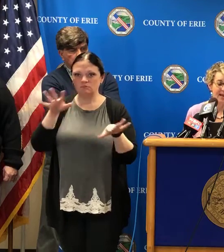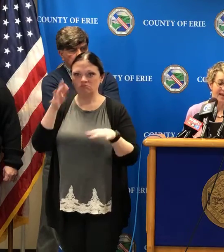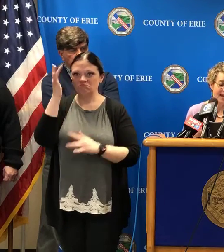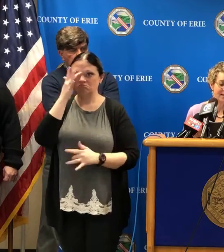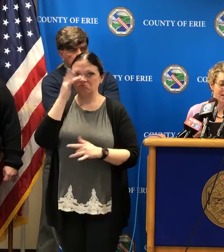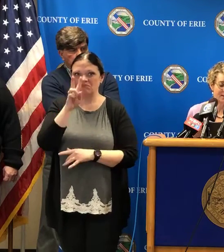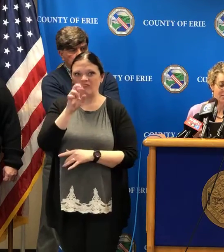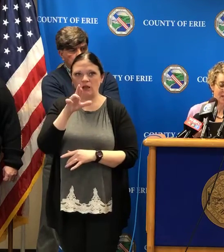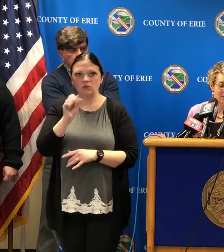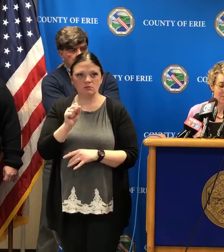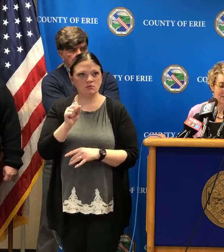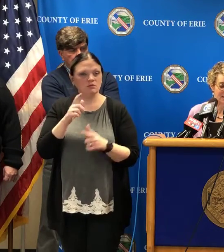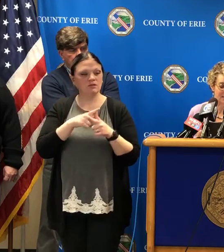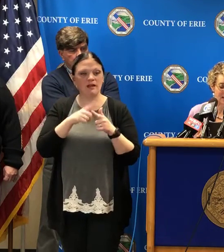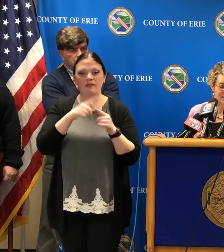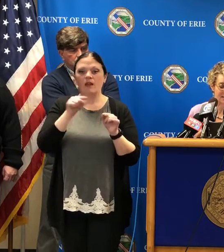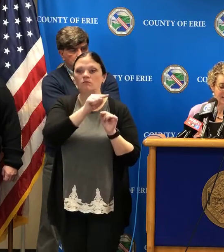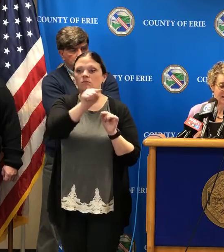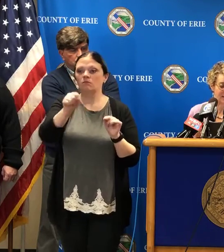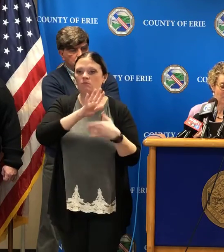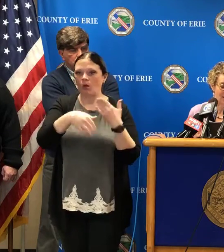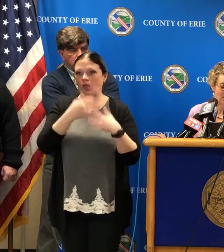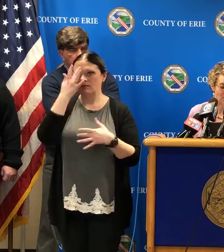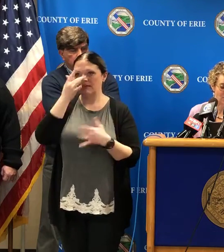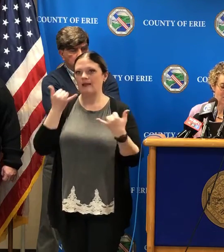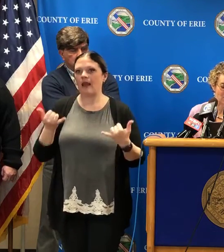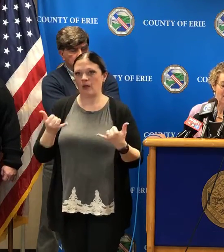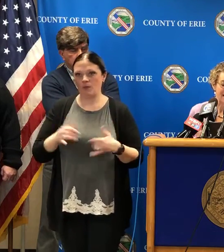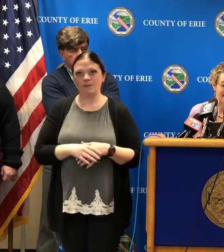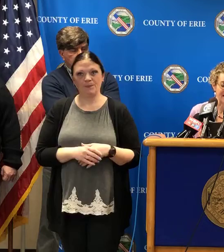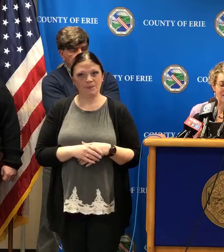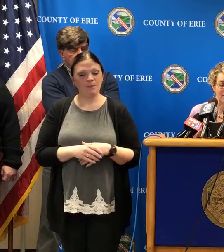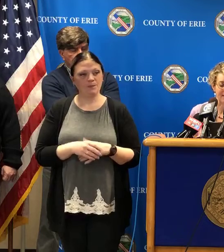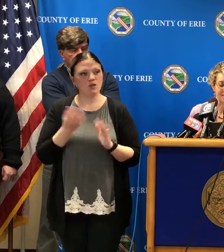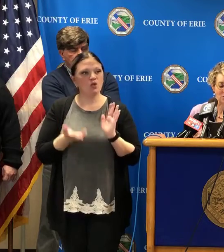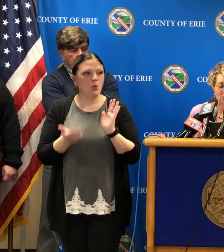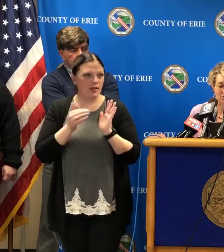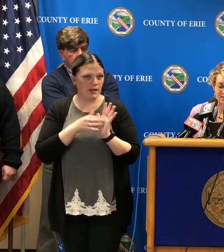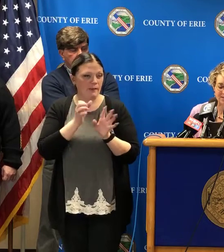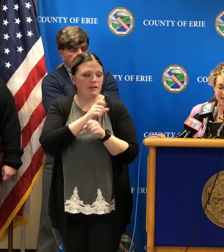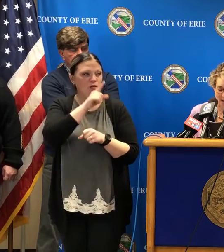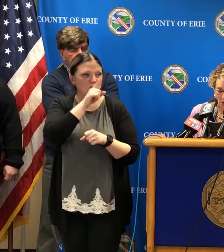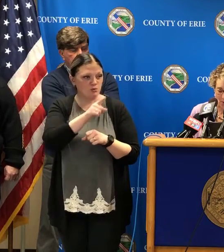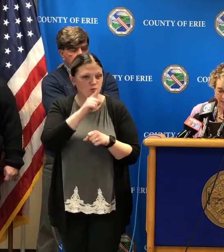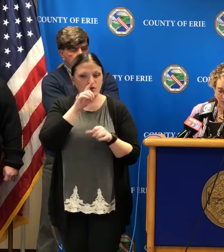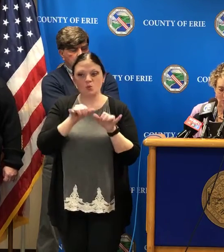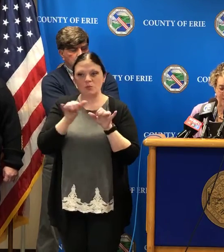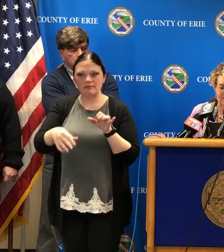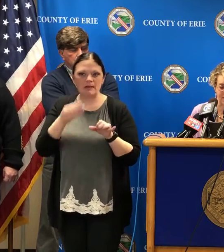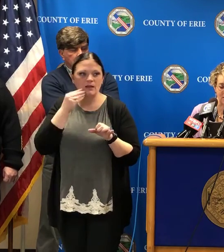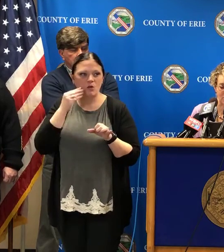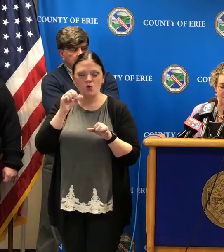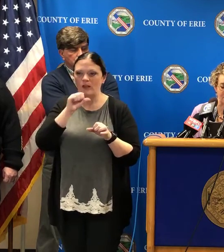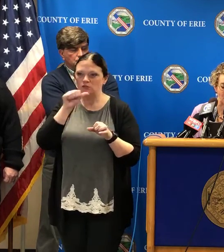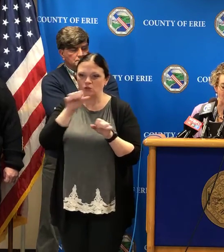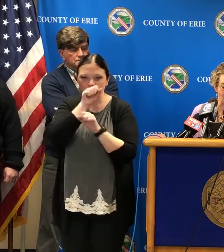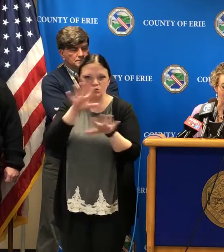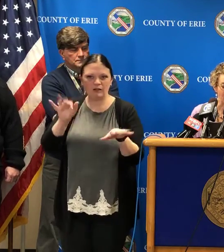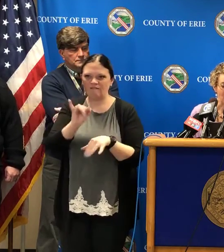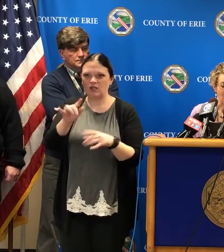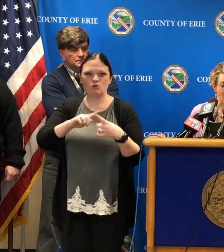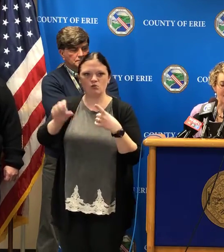illness and you make everybody sick in the waiting room. So, again, you want to make sure that we stay home and don't infect other